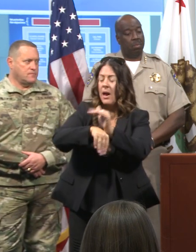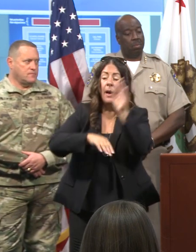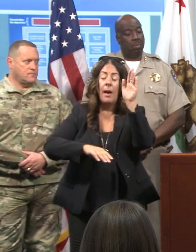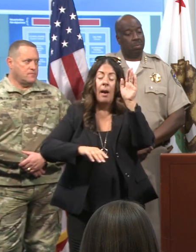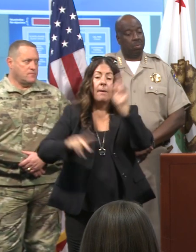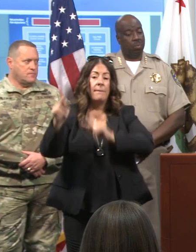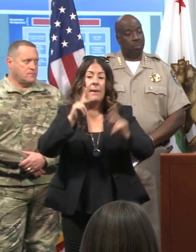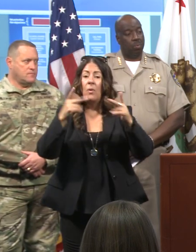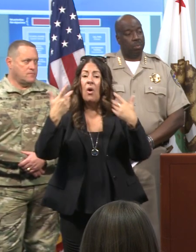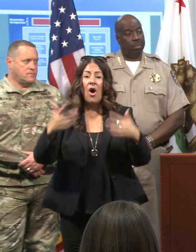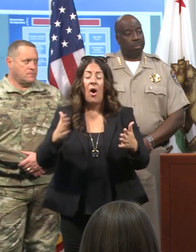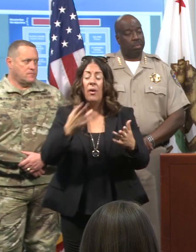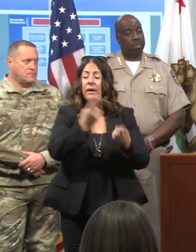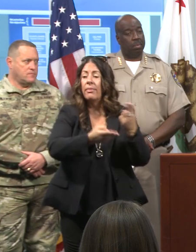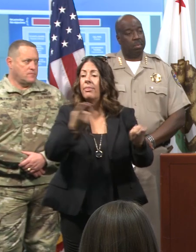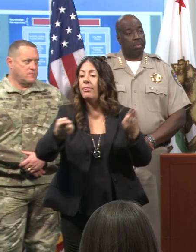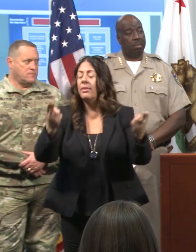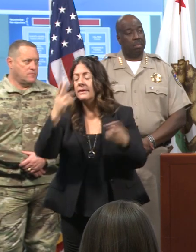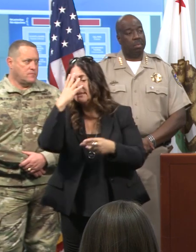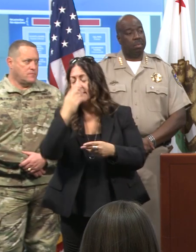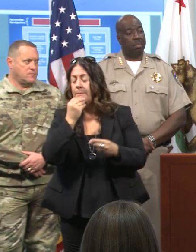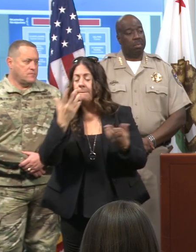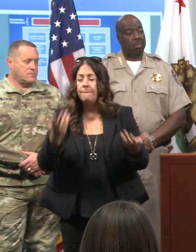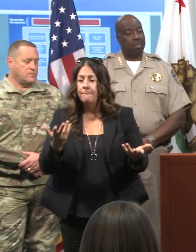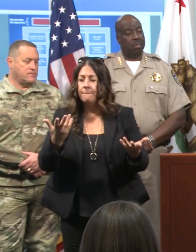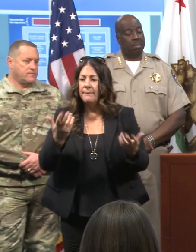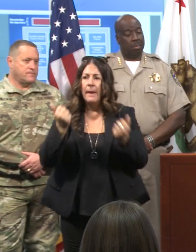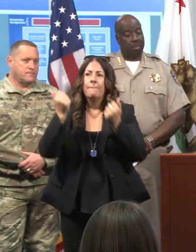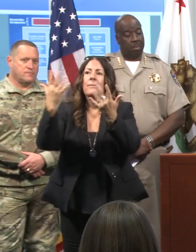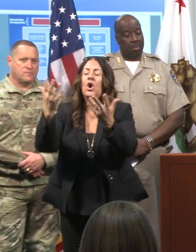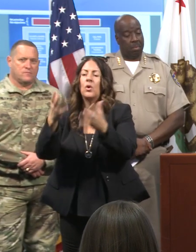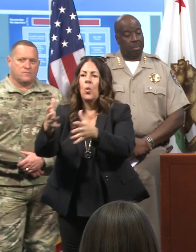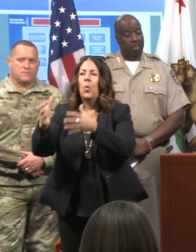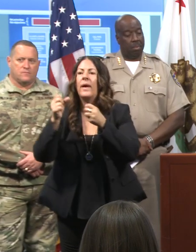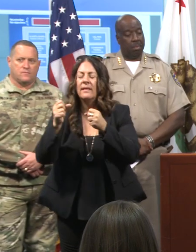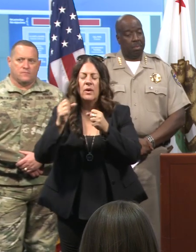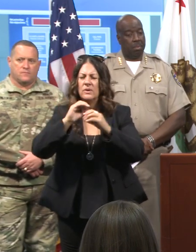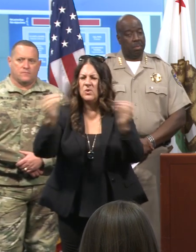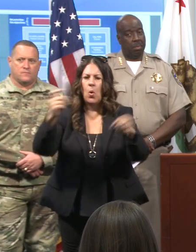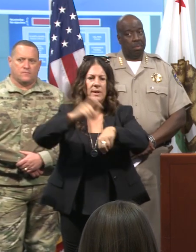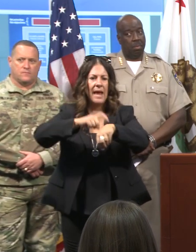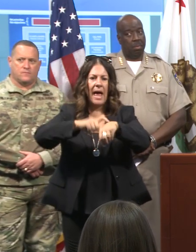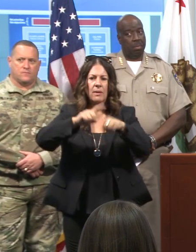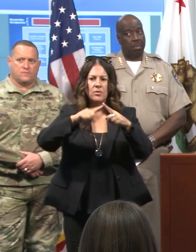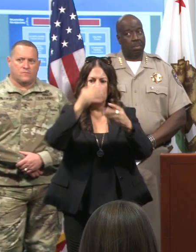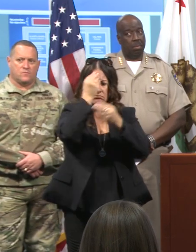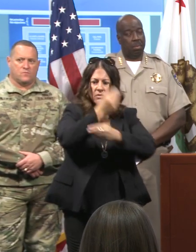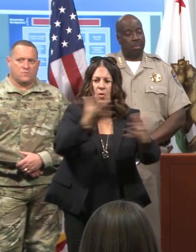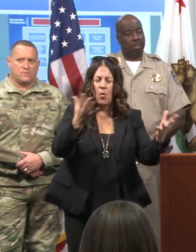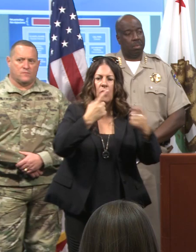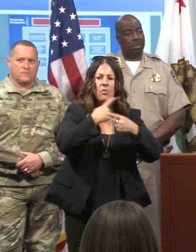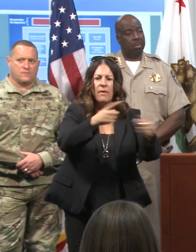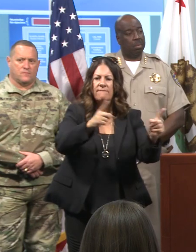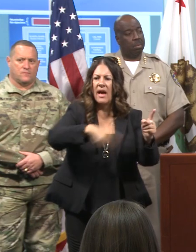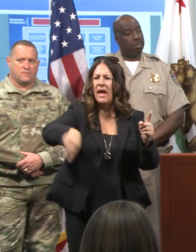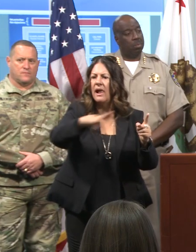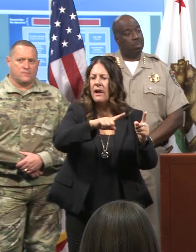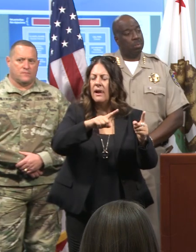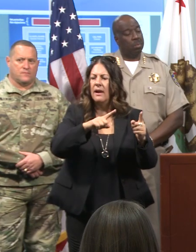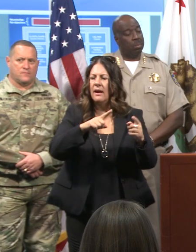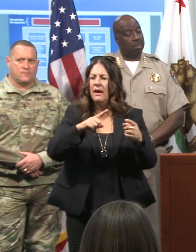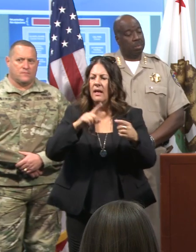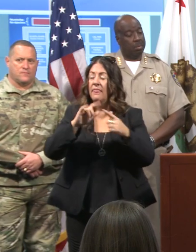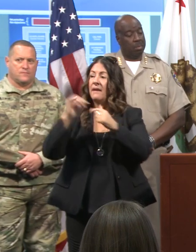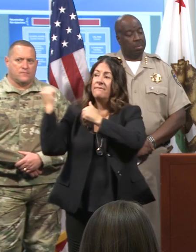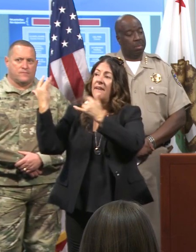and they burned so quickly, there was no time to notify anybody. These fires came down into neighborhoods before anybody even